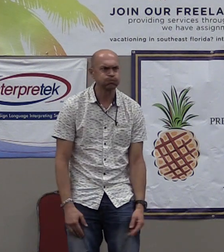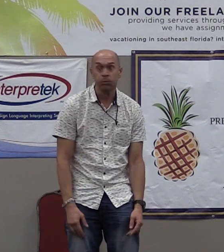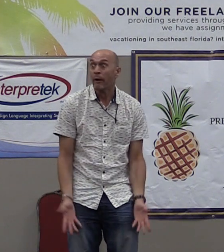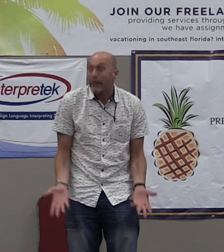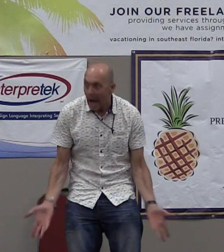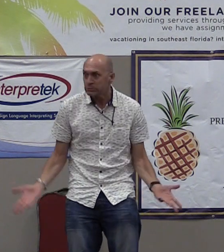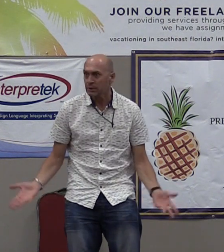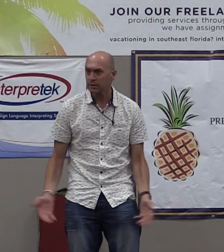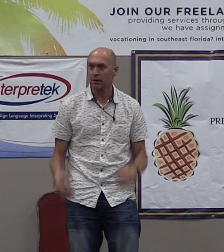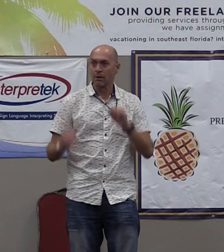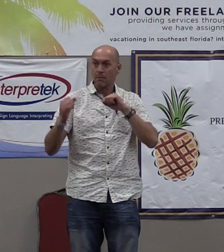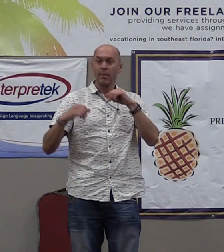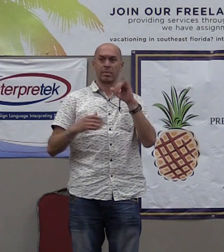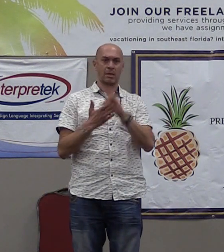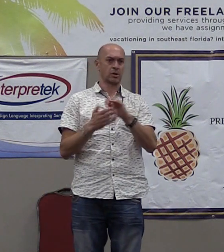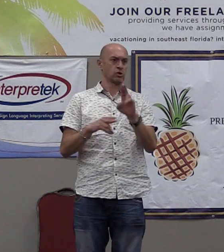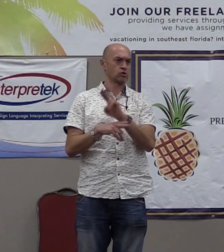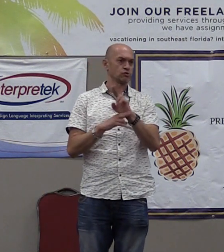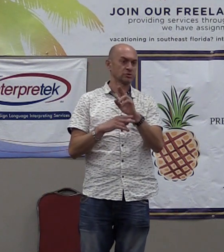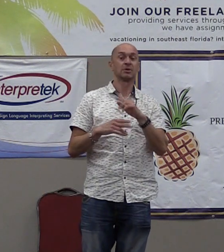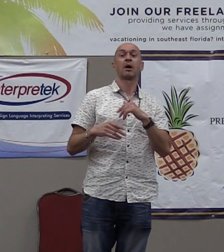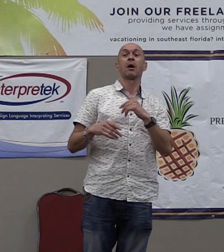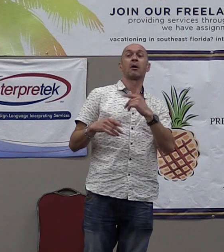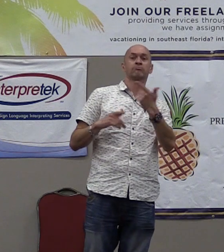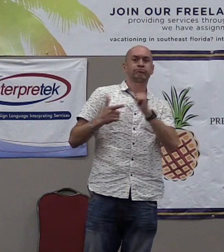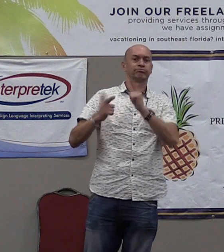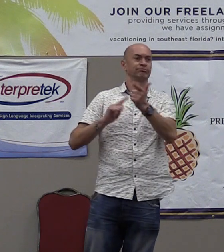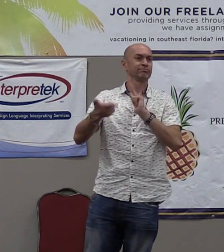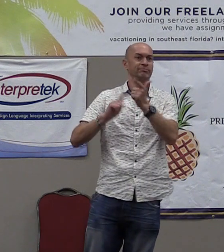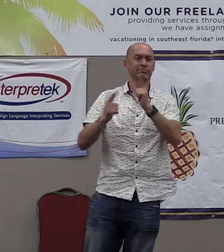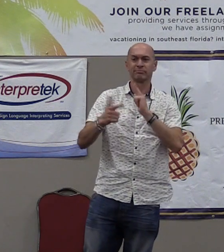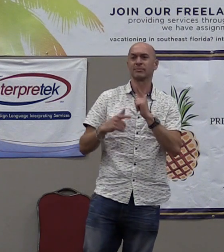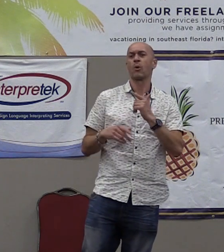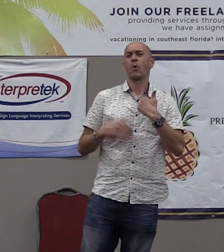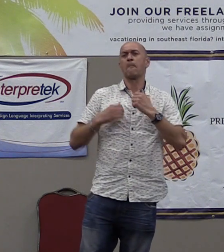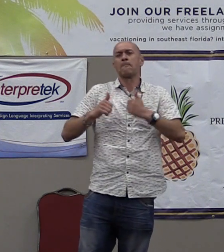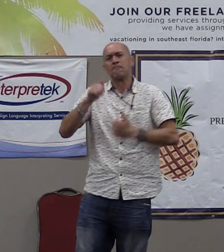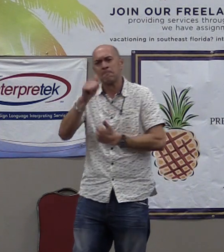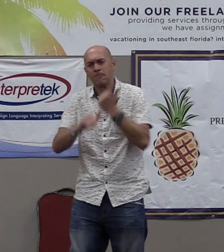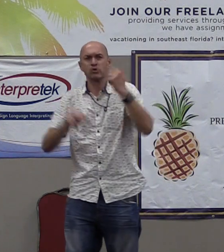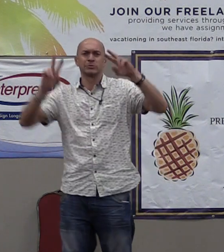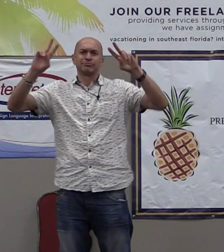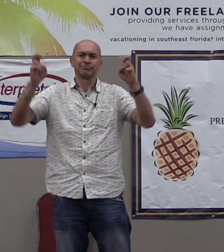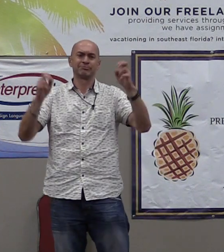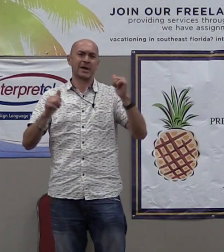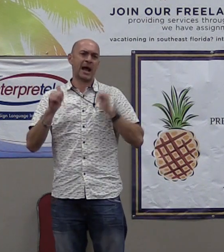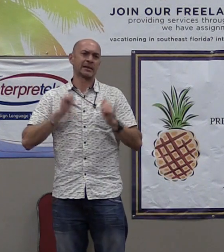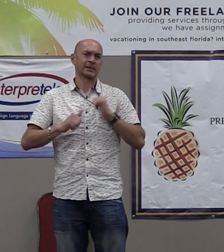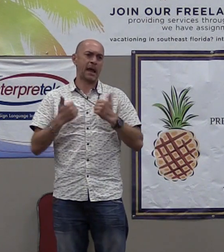Yes. Yes. So that's useful.